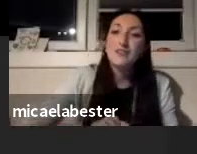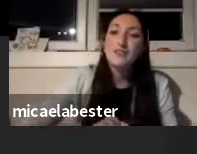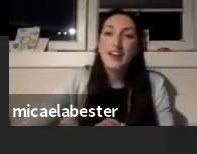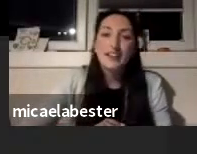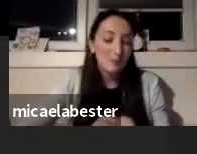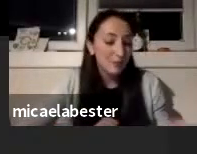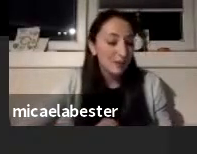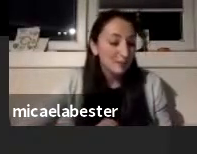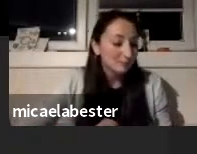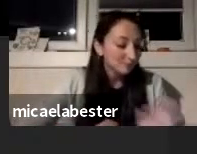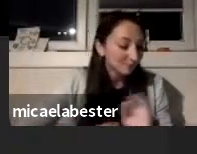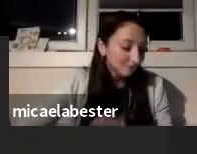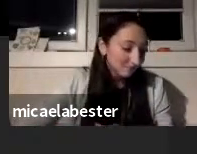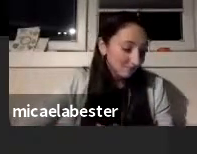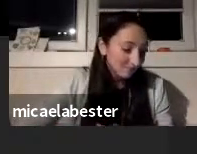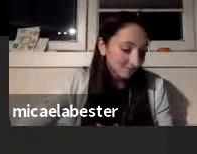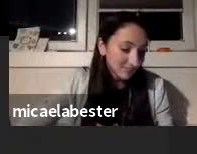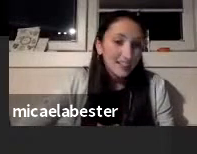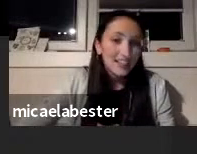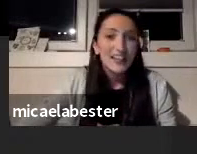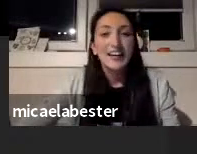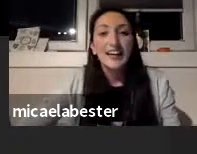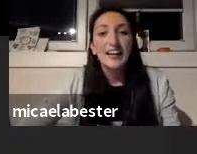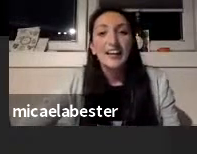Great, fun fact number 3.